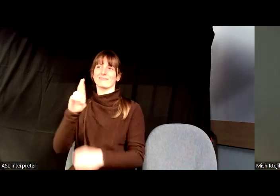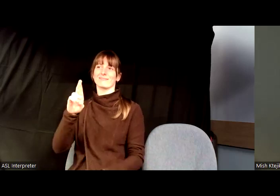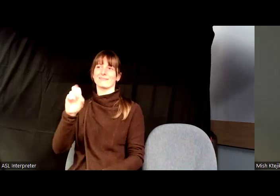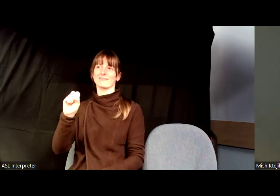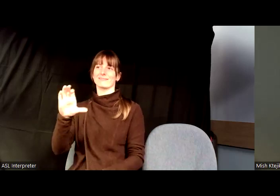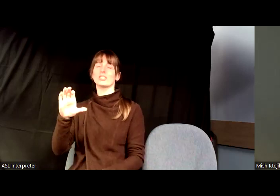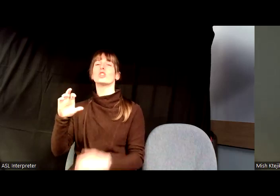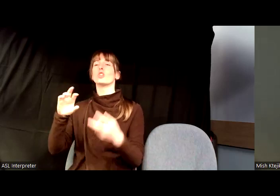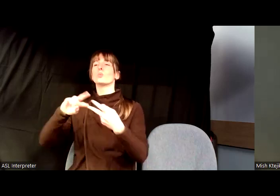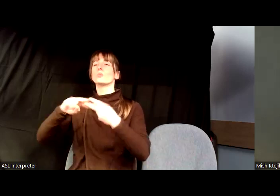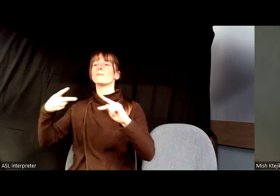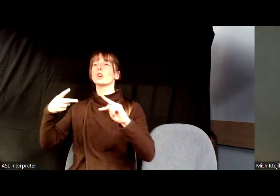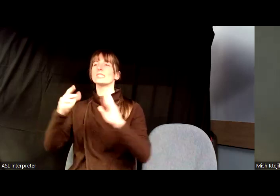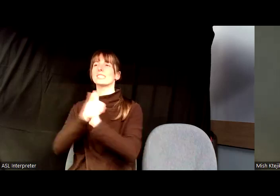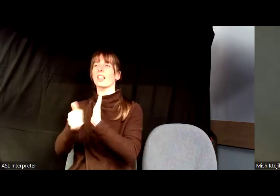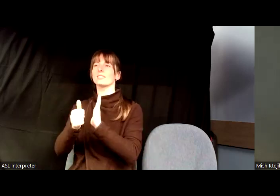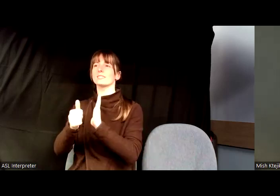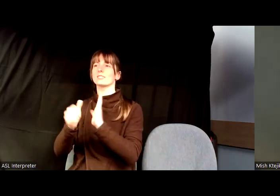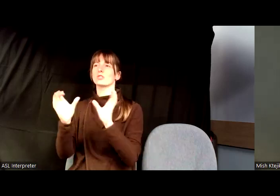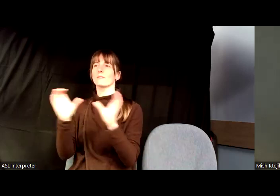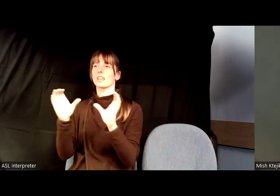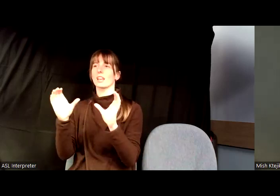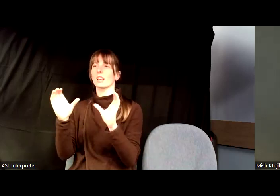So we're gonna make sure it's removed as well.